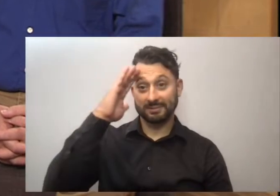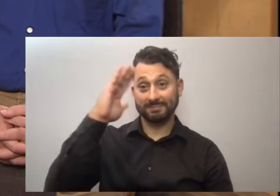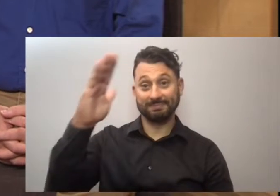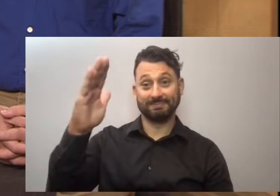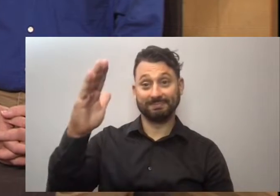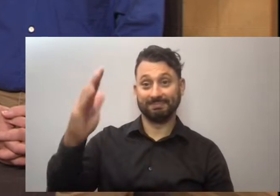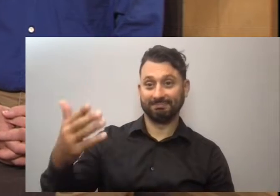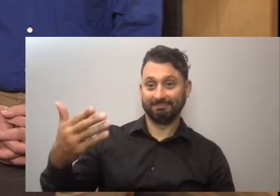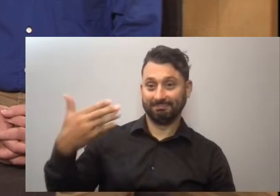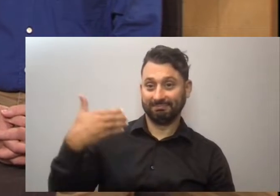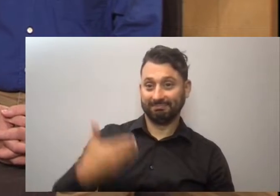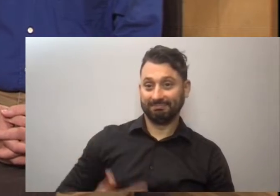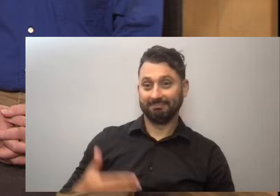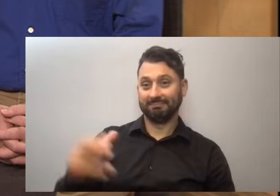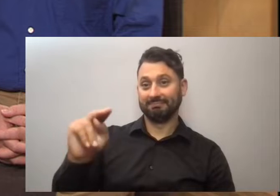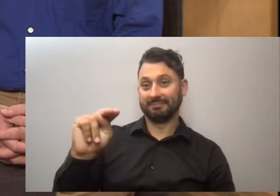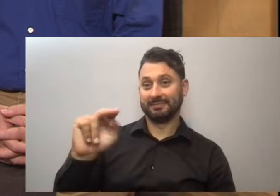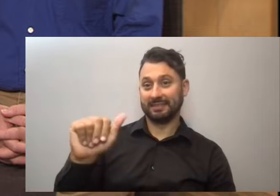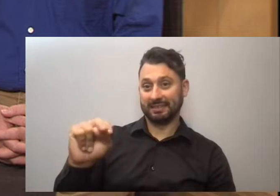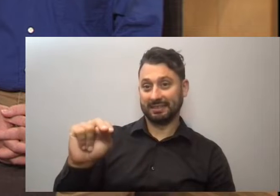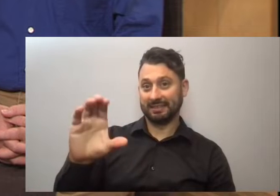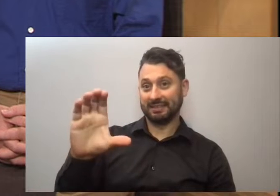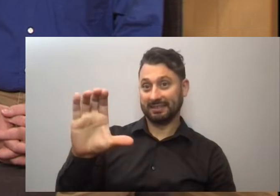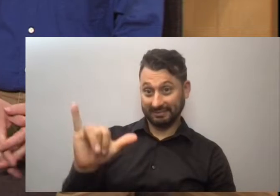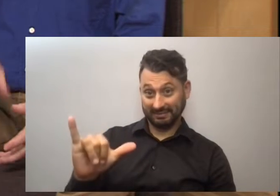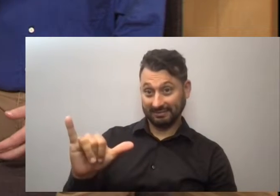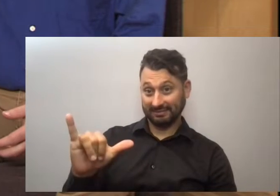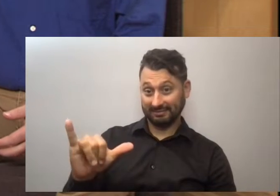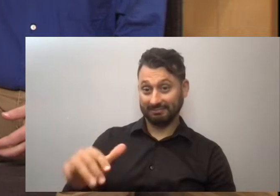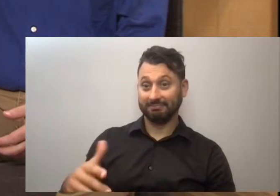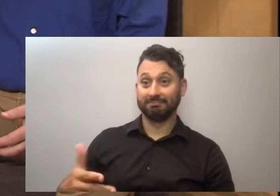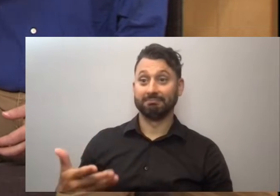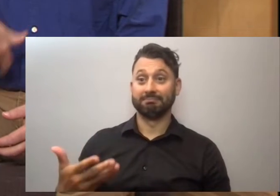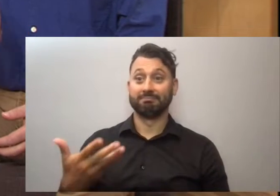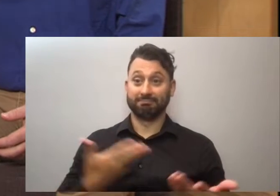Hello, my name is Nancy.